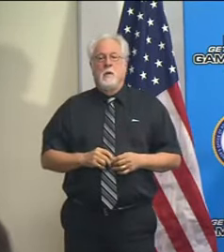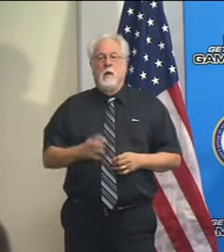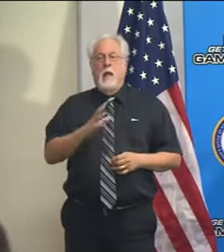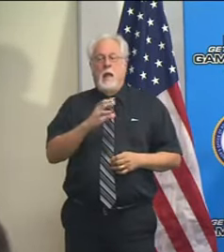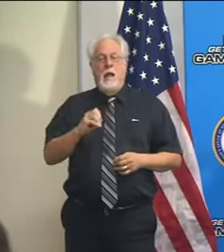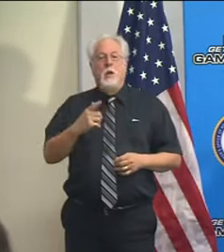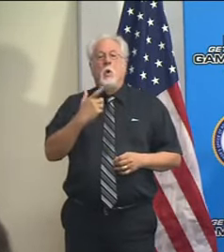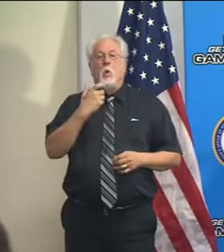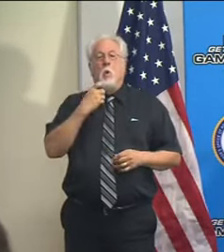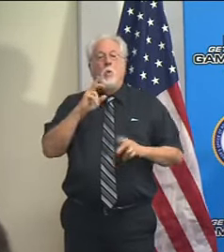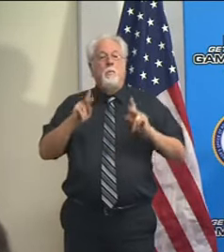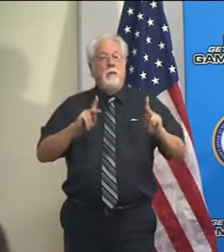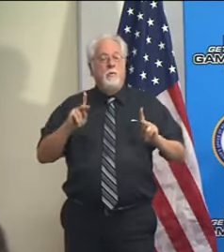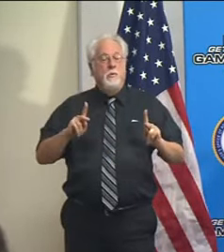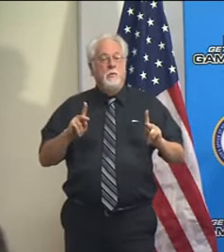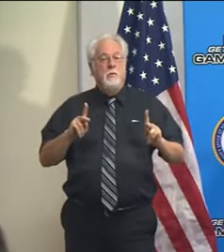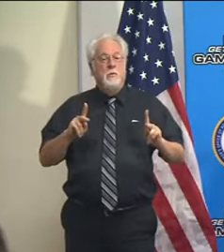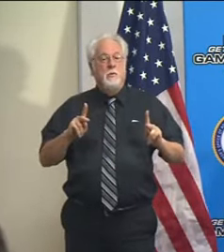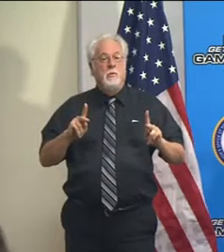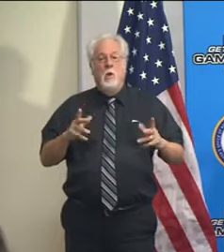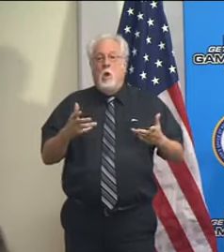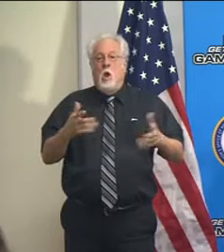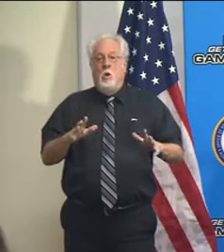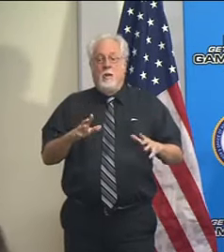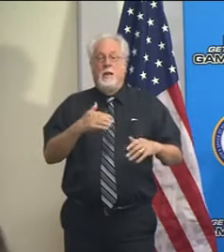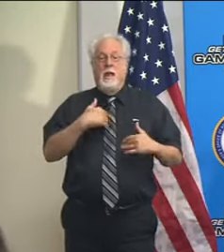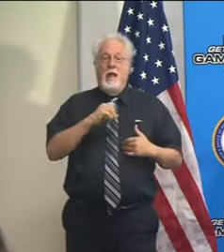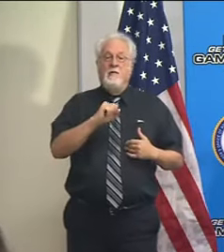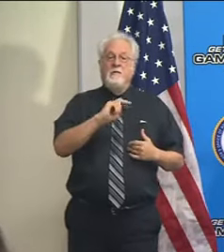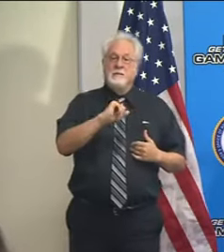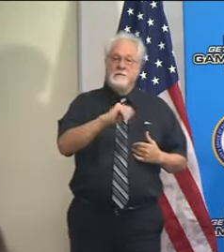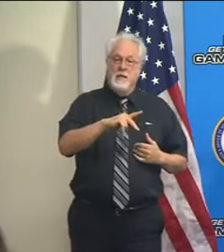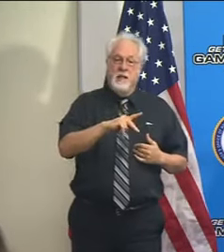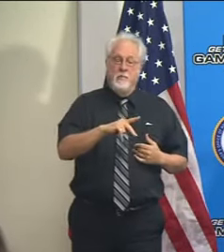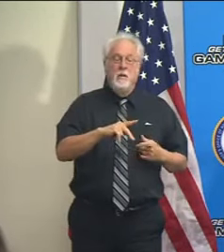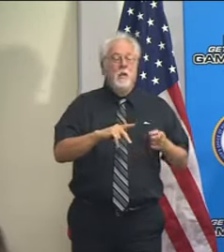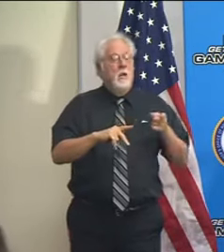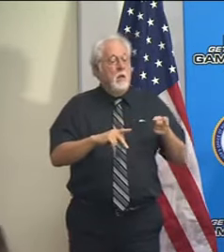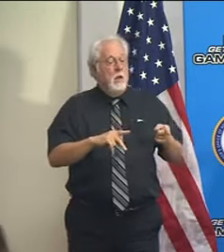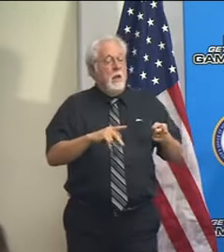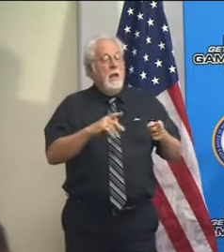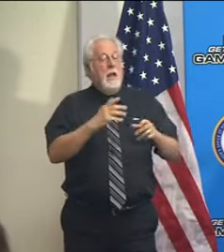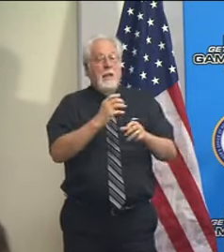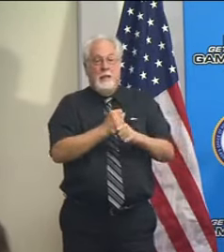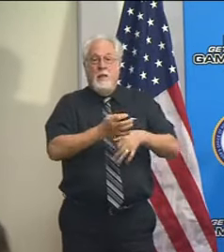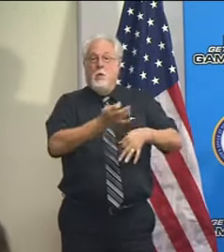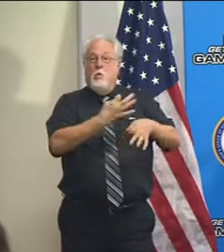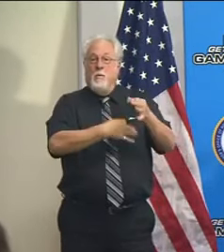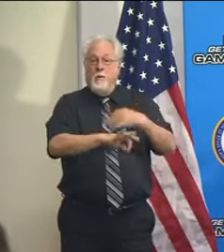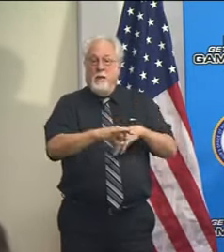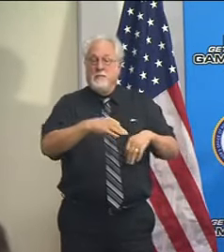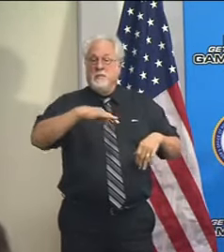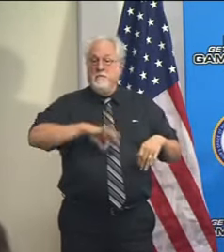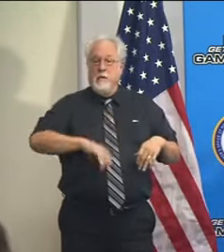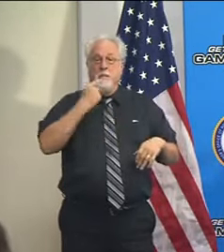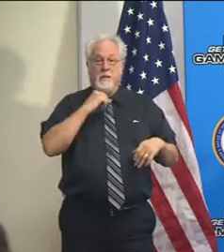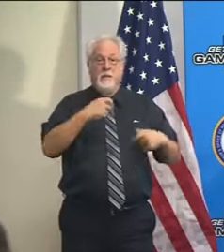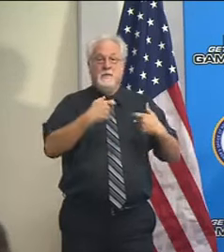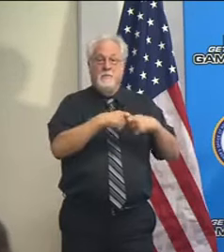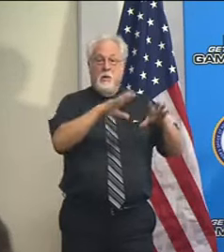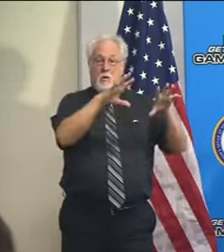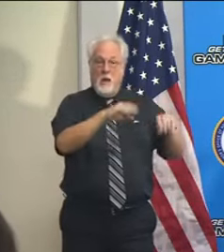And for those individuals who are already on SNAP, if you're entitled to replacement benefits because of the power outage in